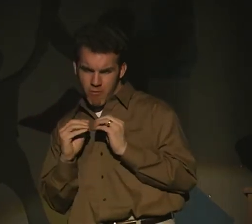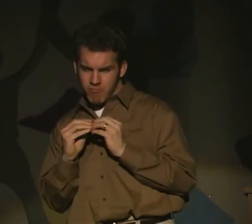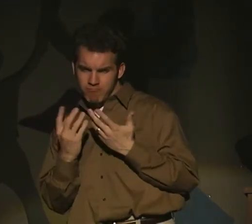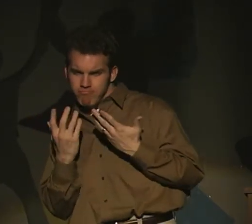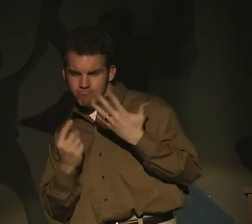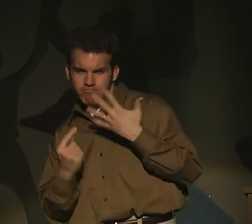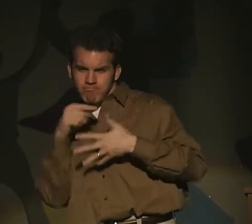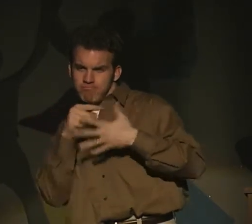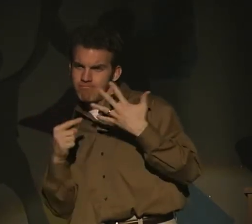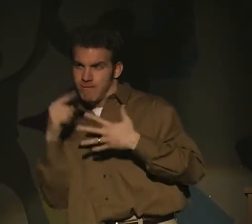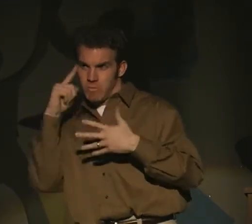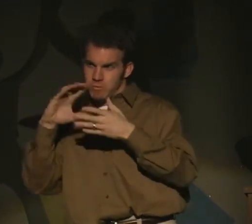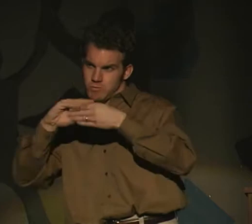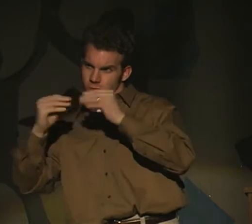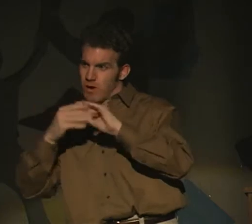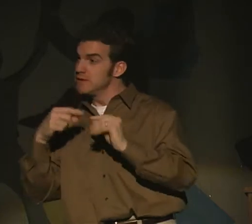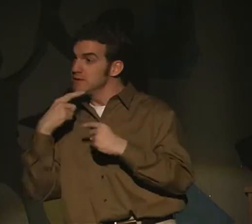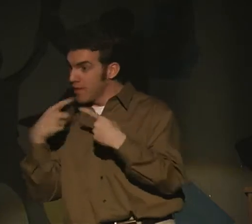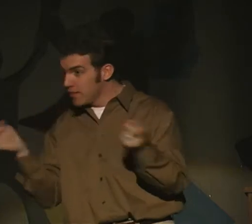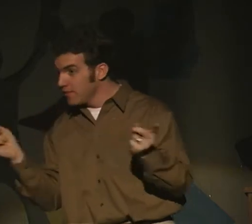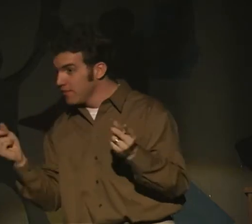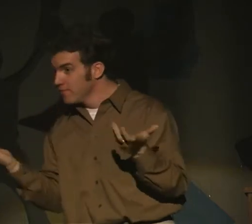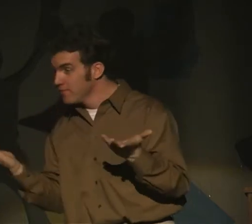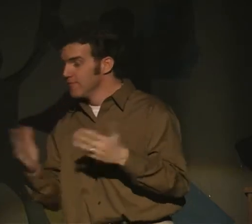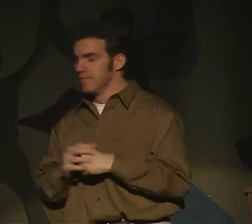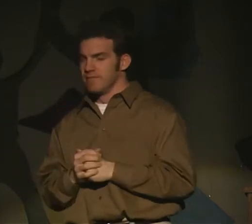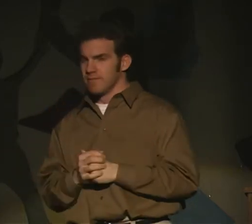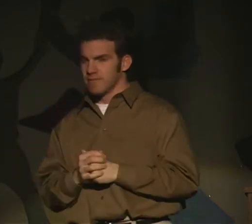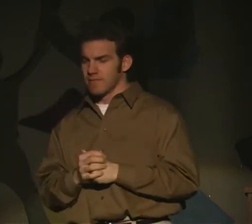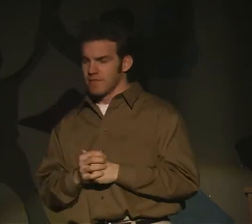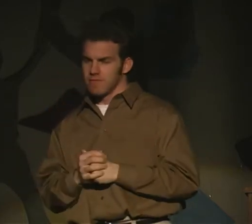out which story I should tell.